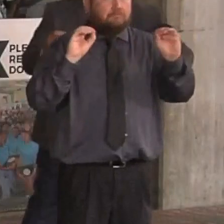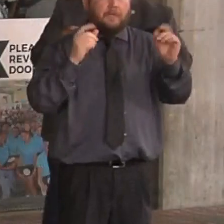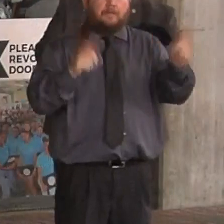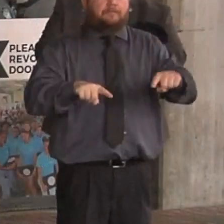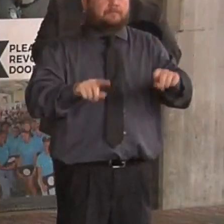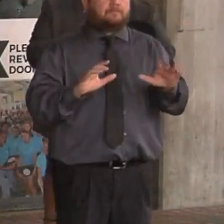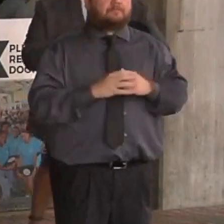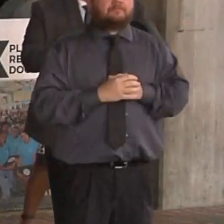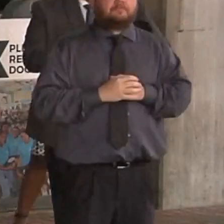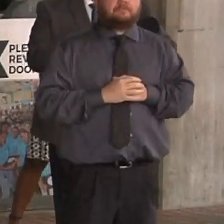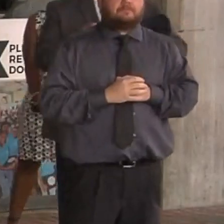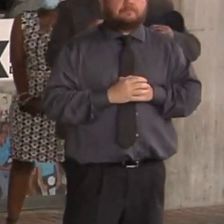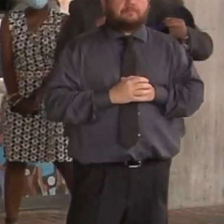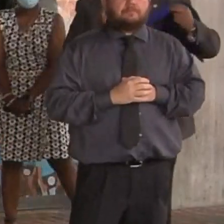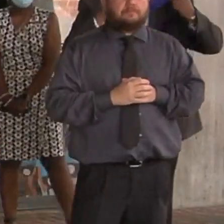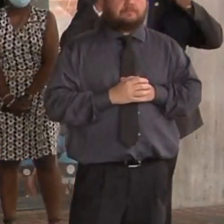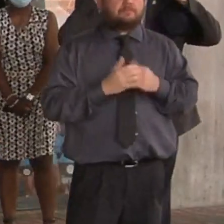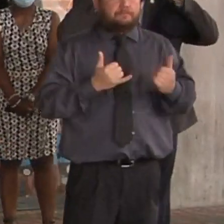follow-up and I'm going to come to you.